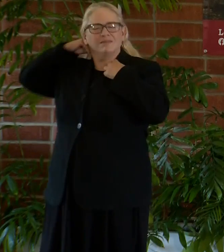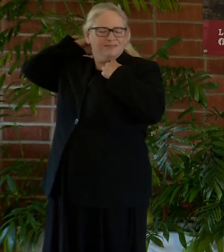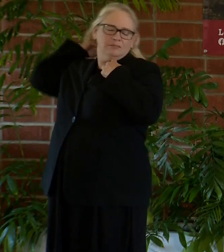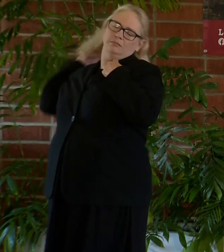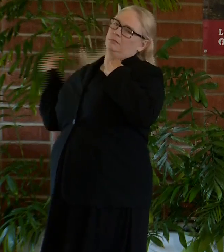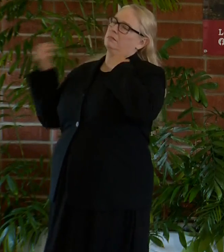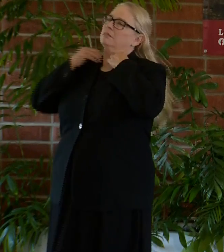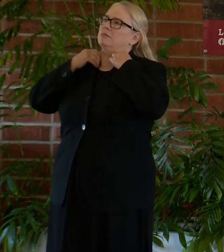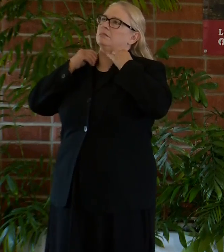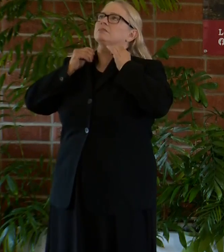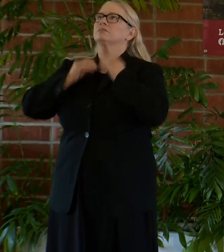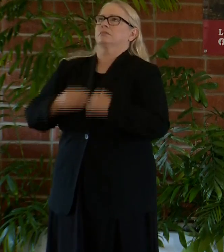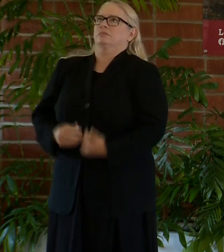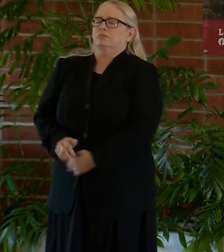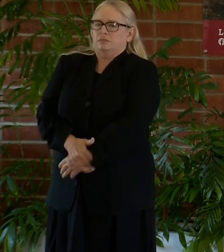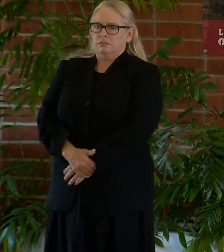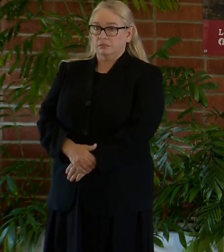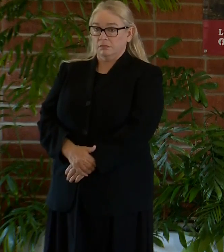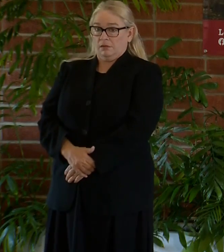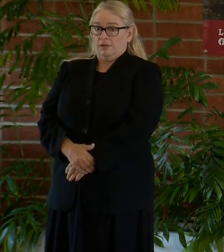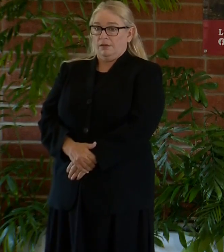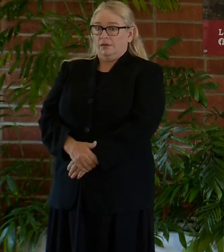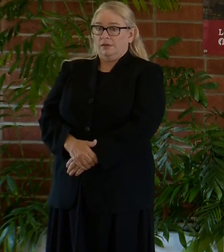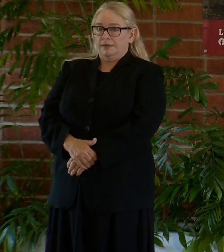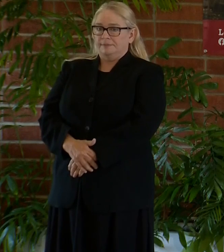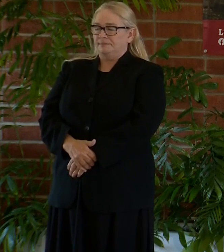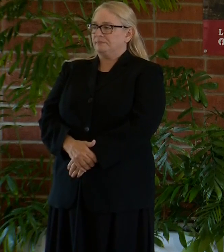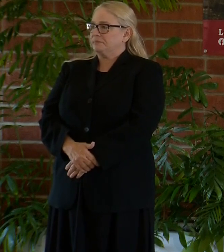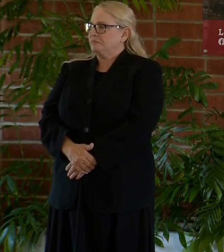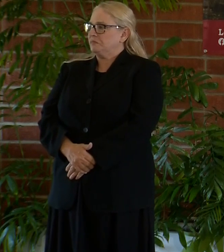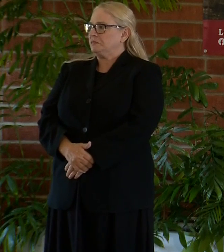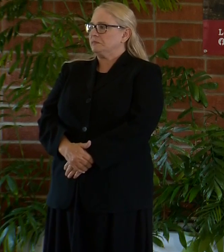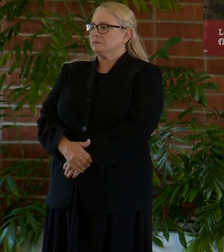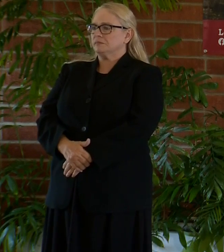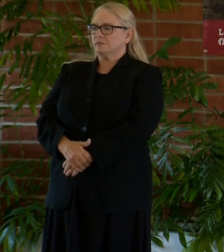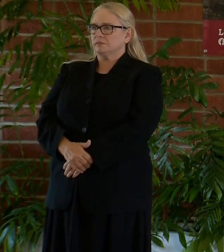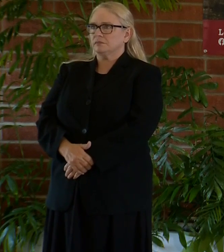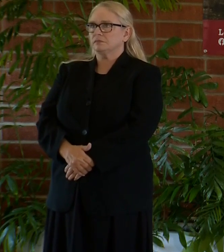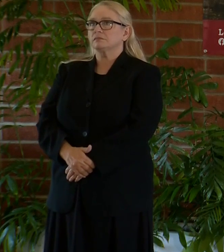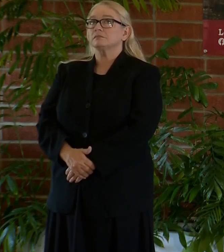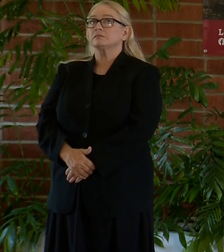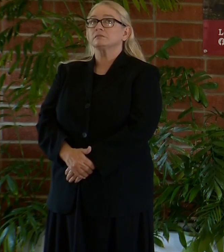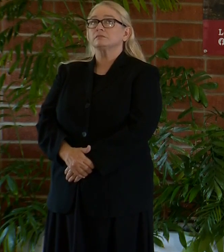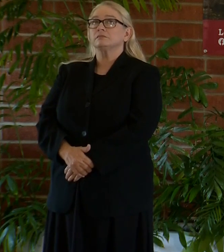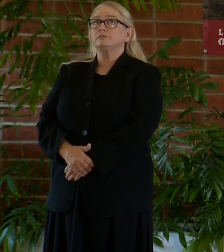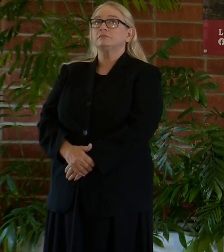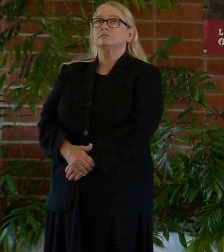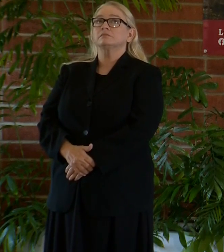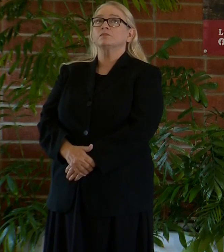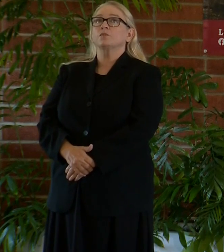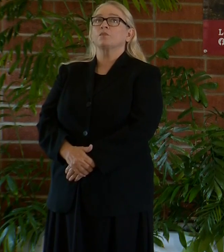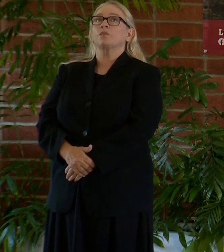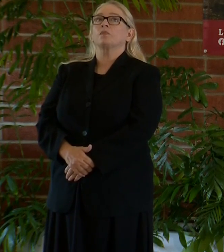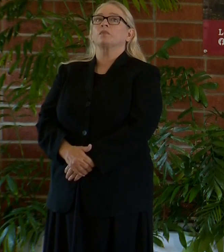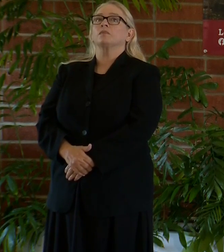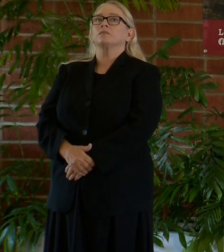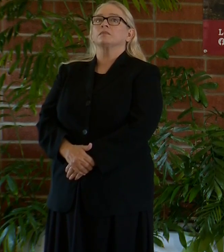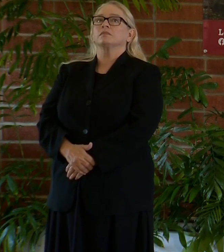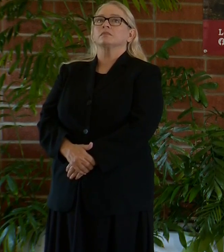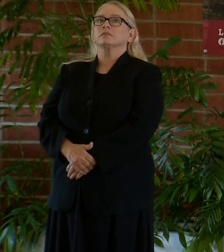kind of once he's set, I'll turn the mobiles on, and that's how it goes. Got